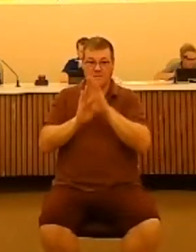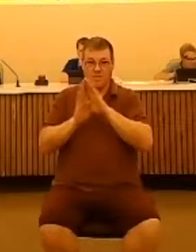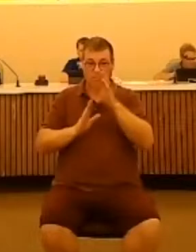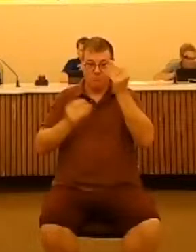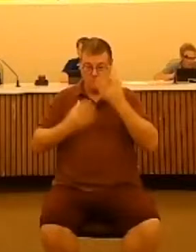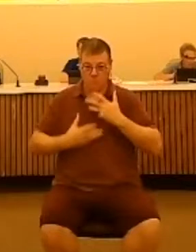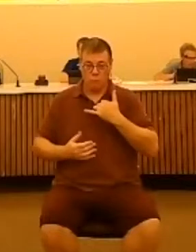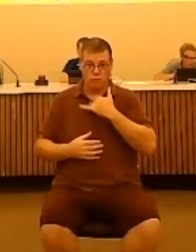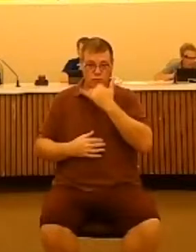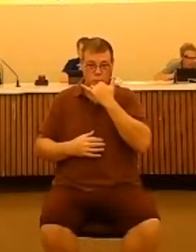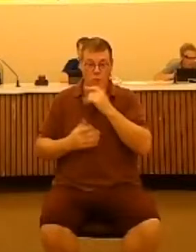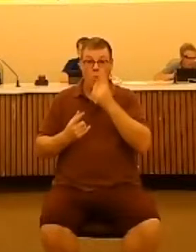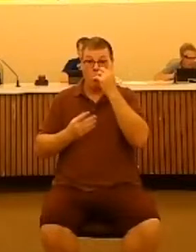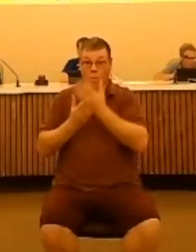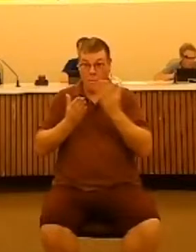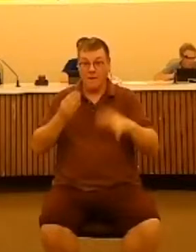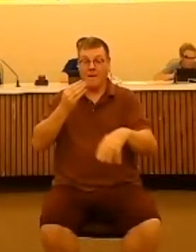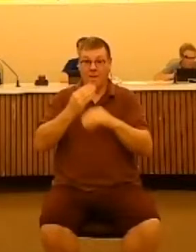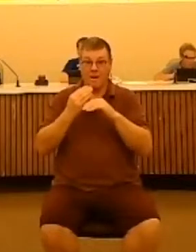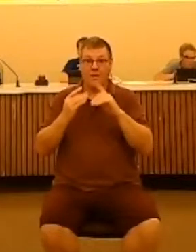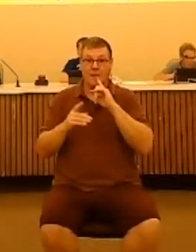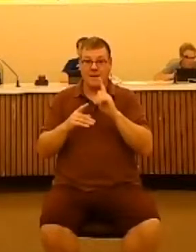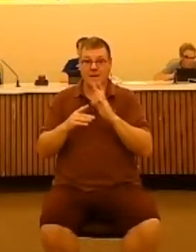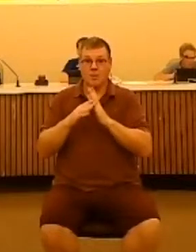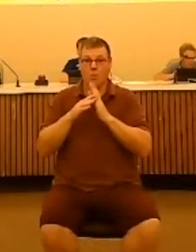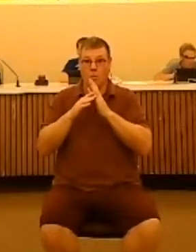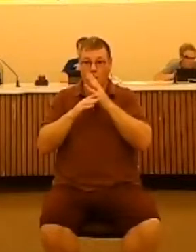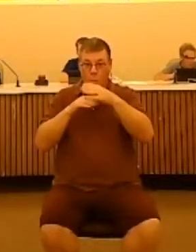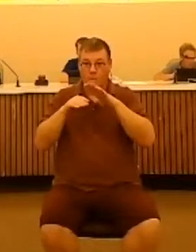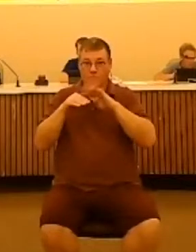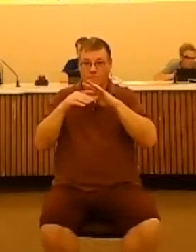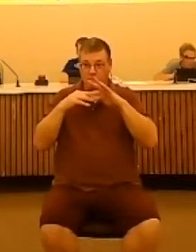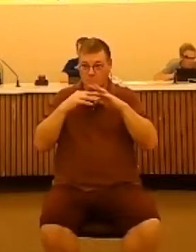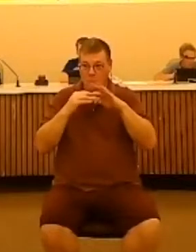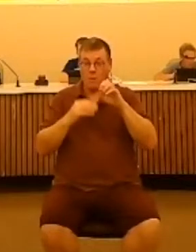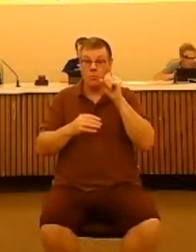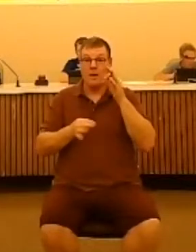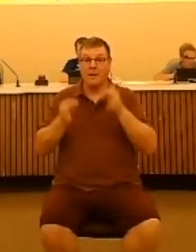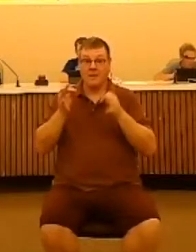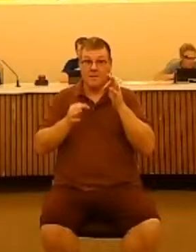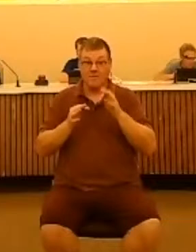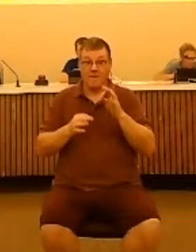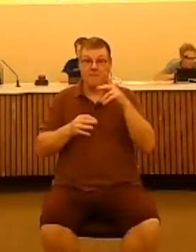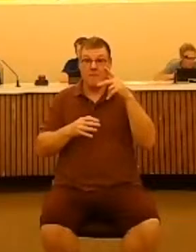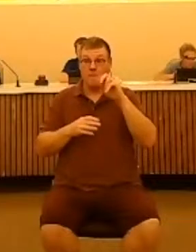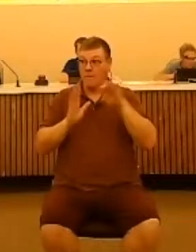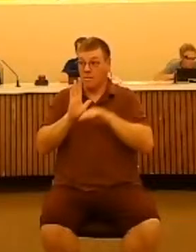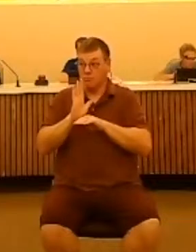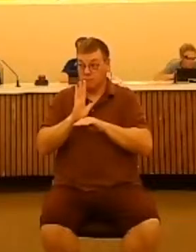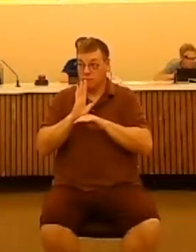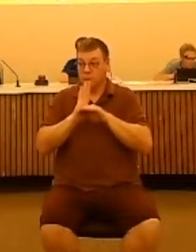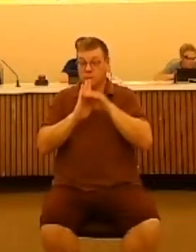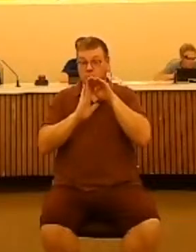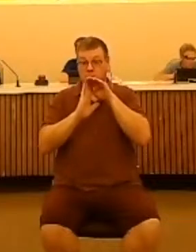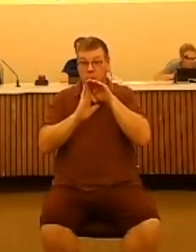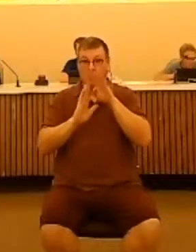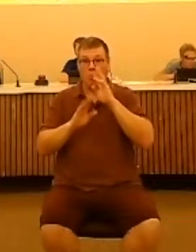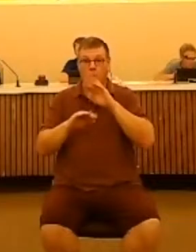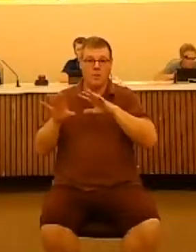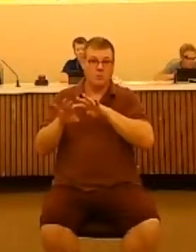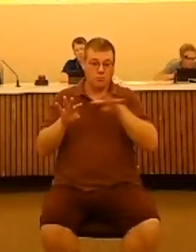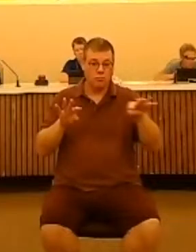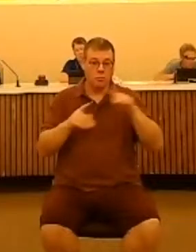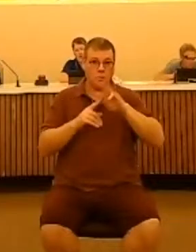wrong, one of the things they are adding is an overflow. So if the pond raises up, it will actually drain to the west,